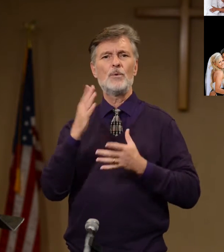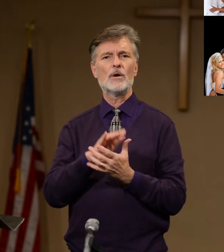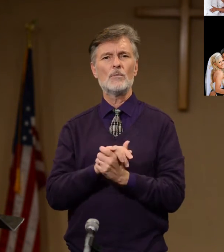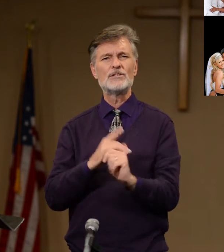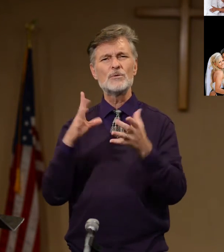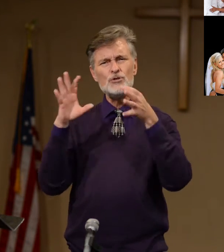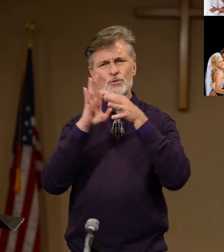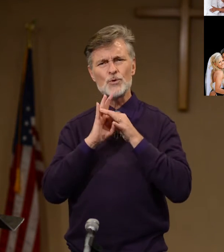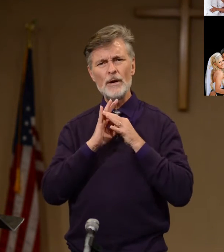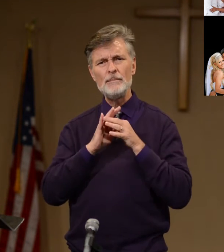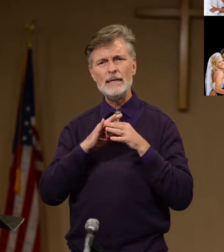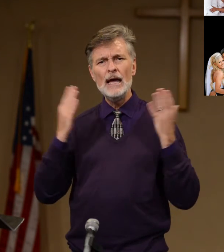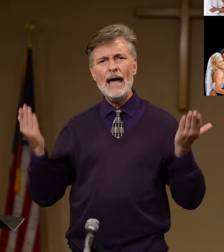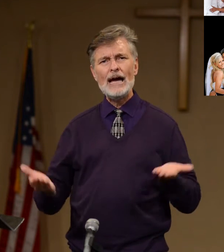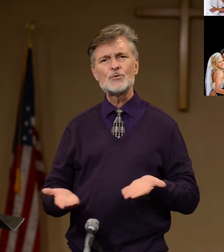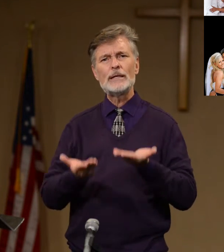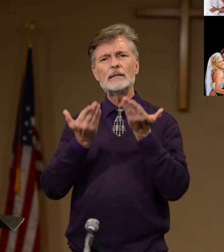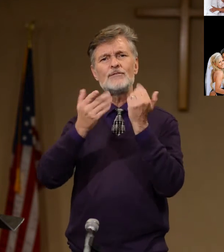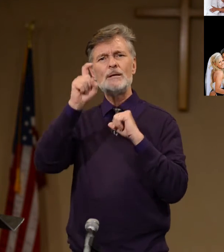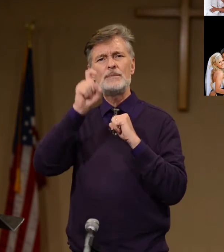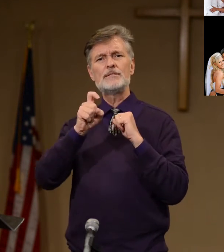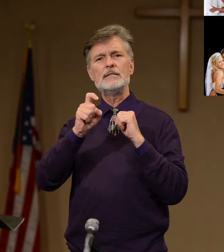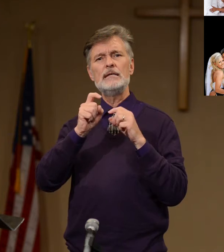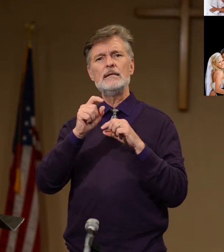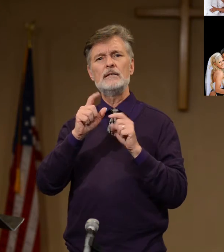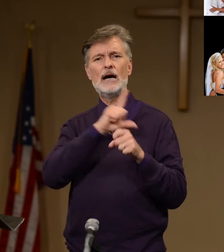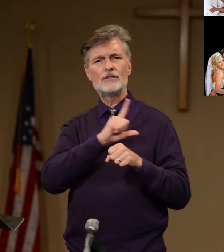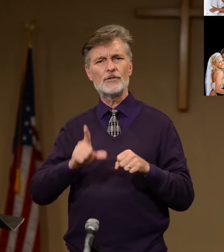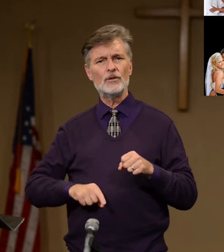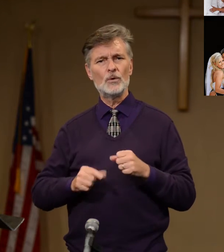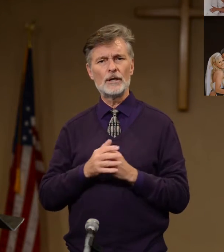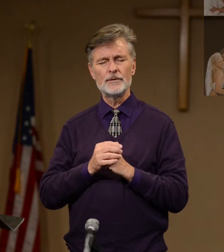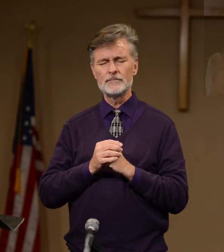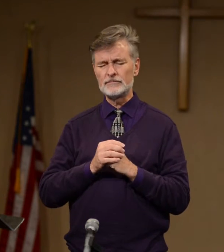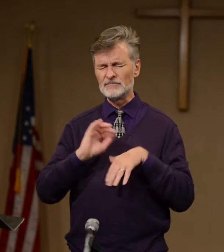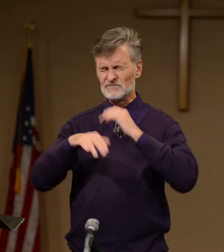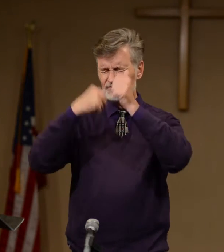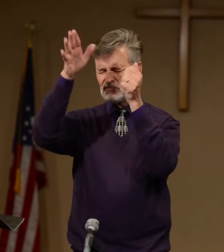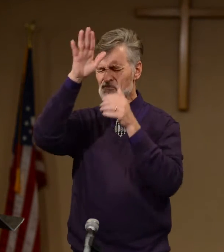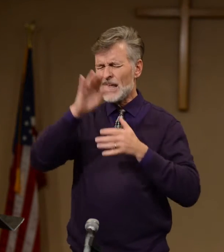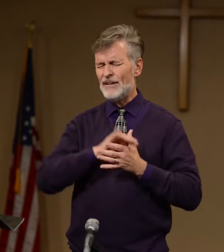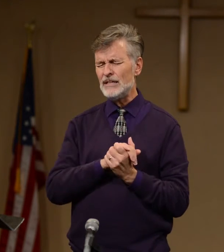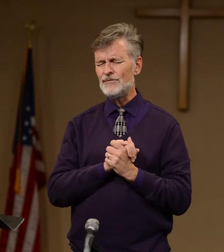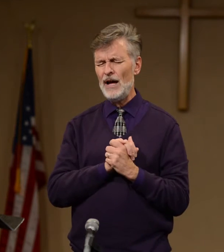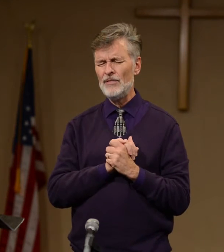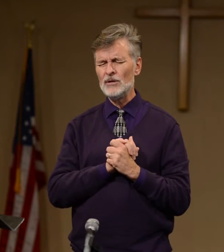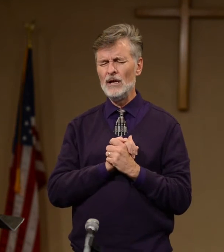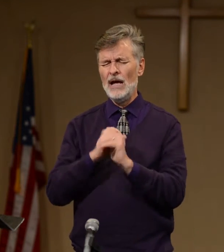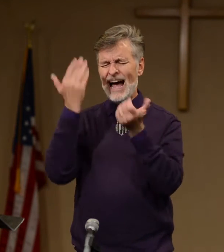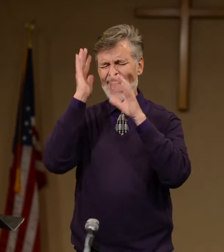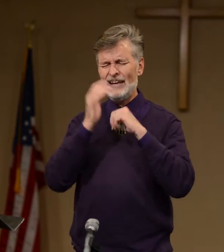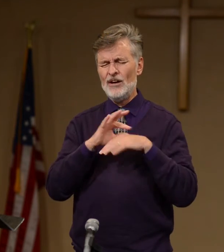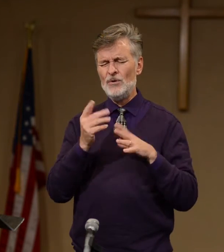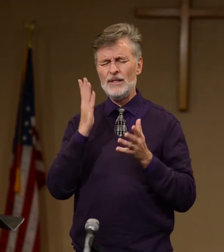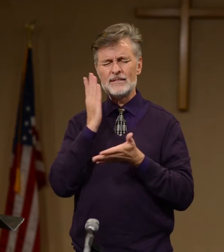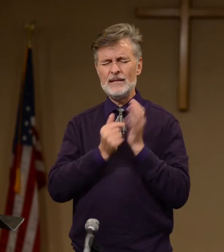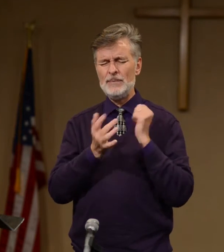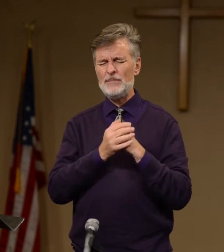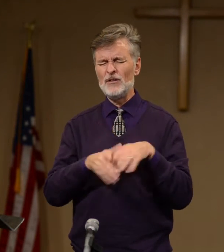important one. So would you join me as we lift up this need to the Lord? Heavenly Father, I know that some people have